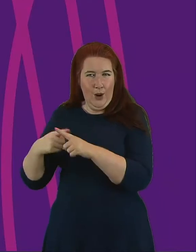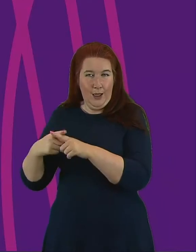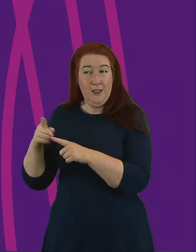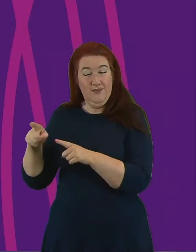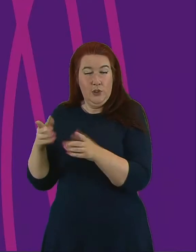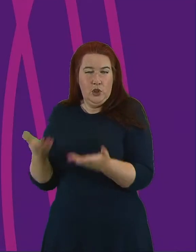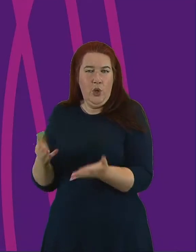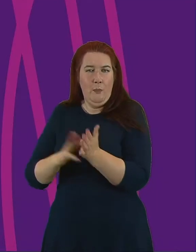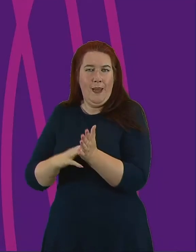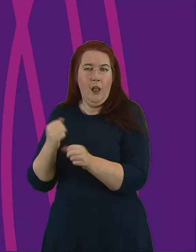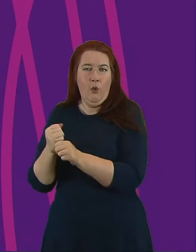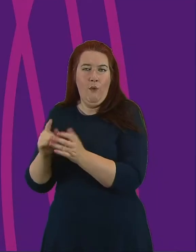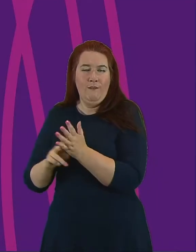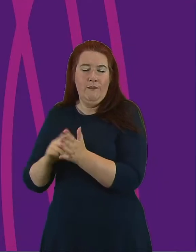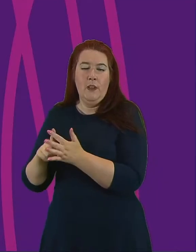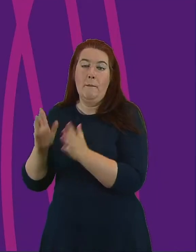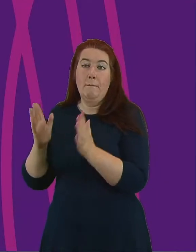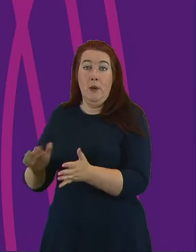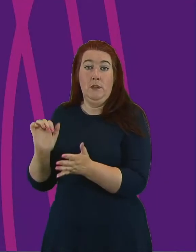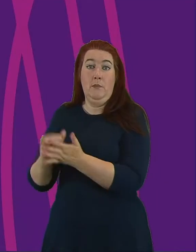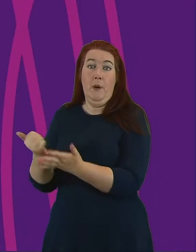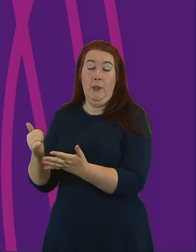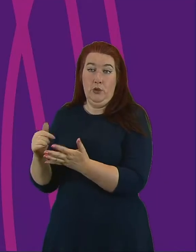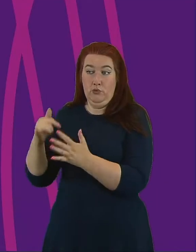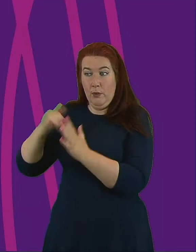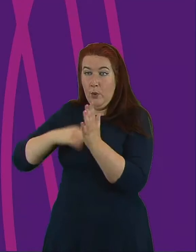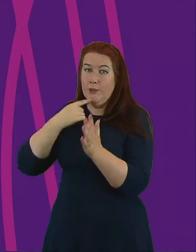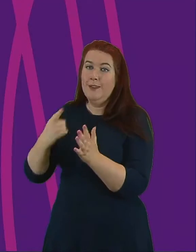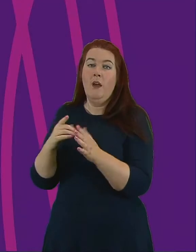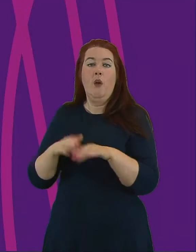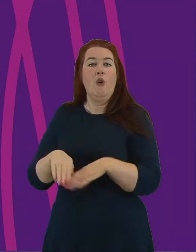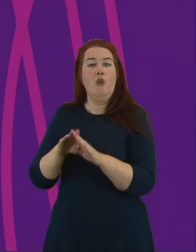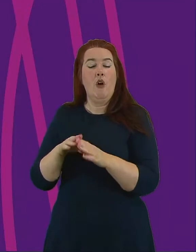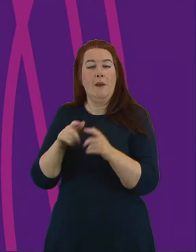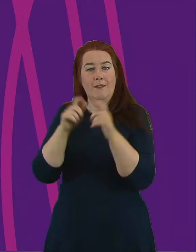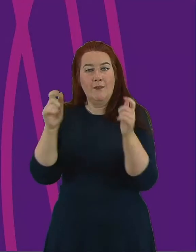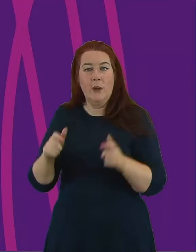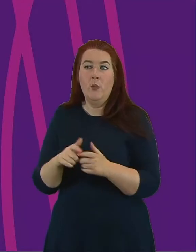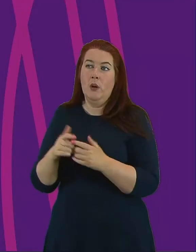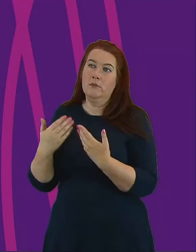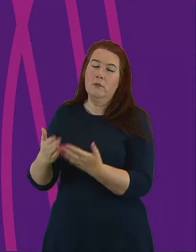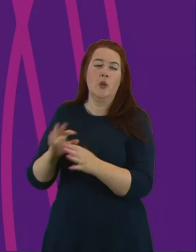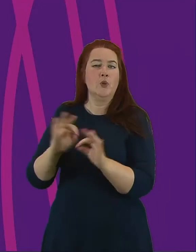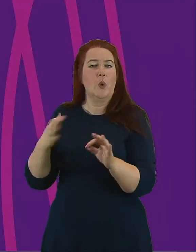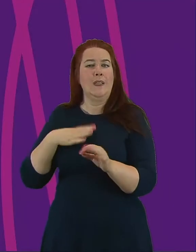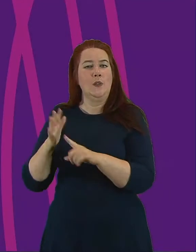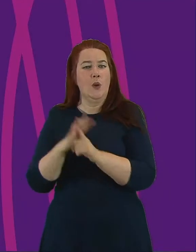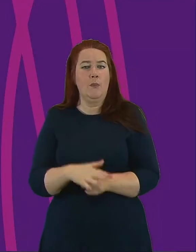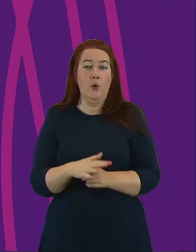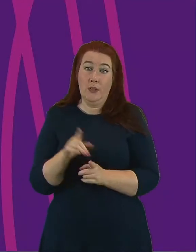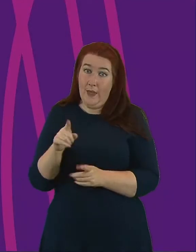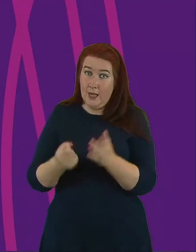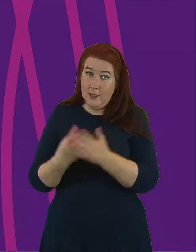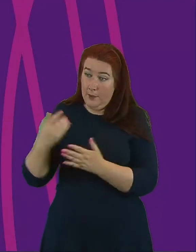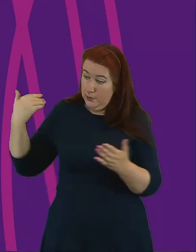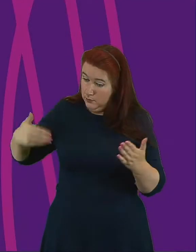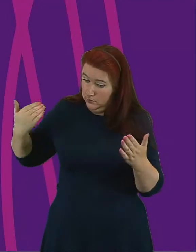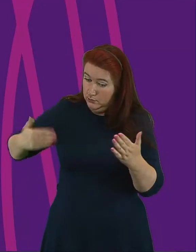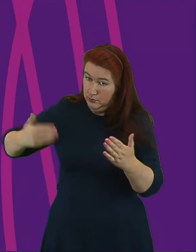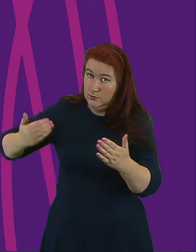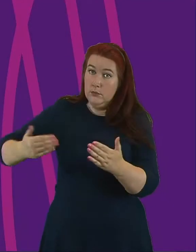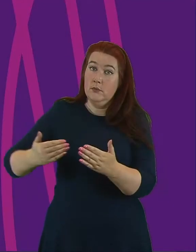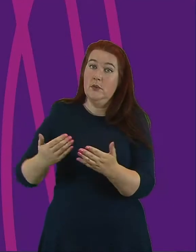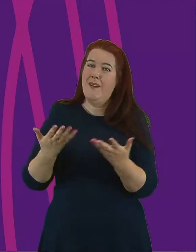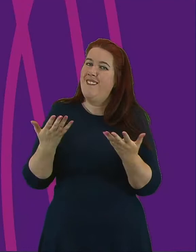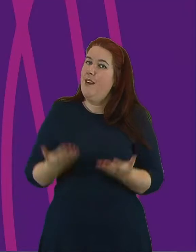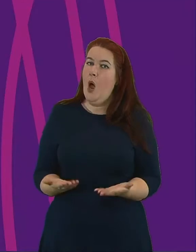report that says the common frameworks material is going ahead and there's been no need to impose. That's happened in every single report. Now we cannot